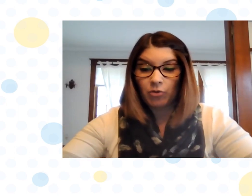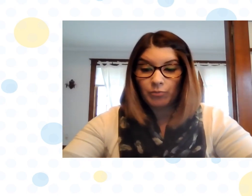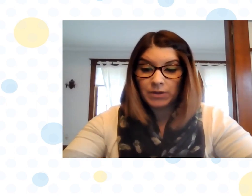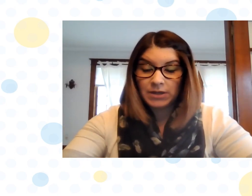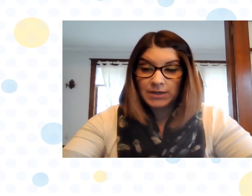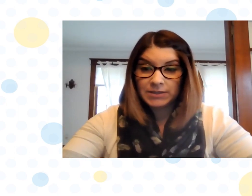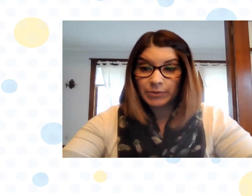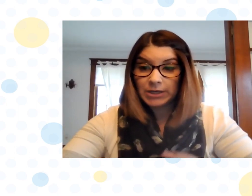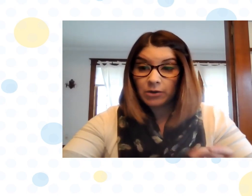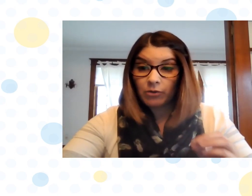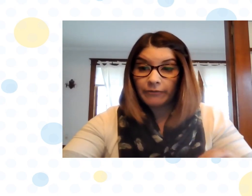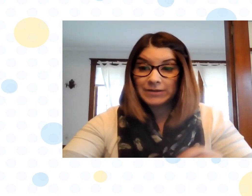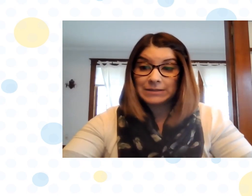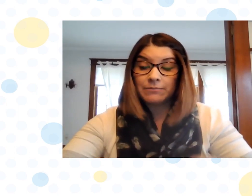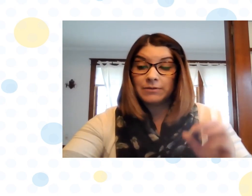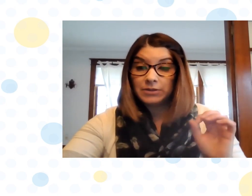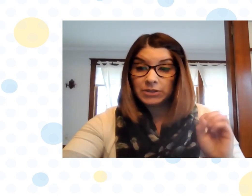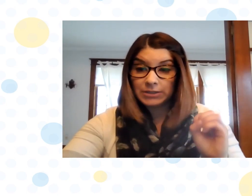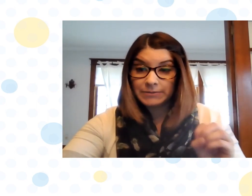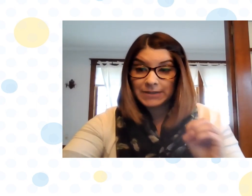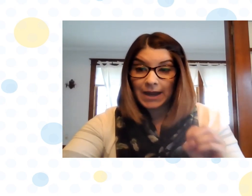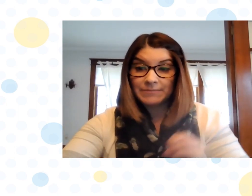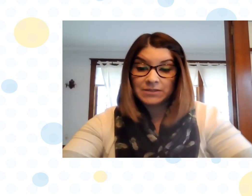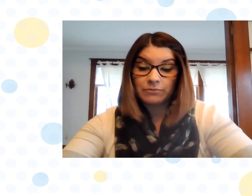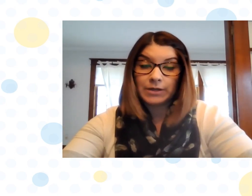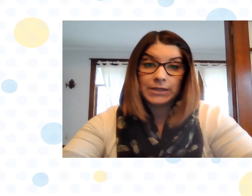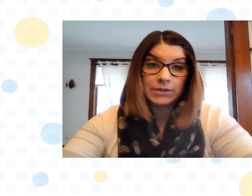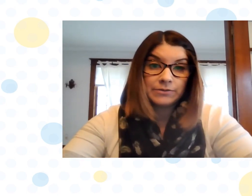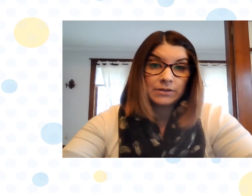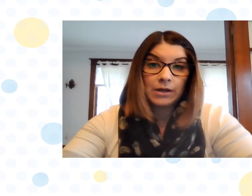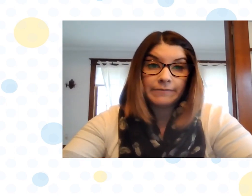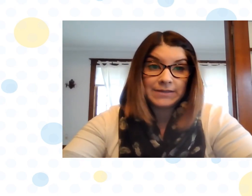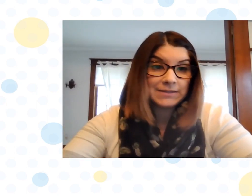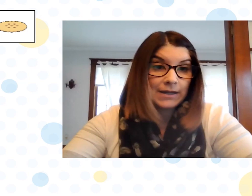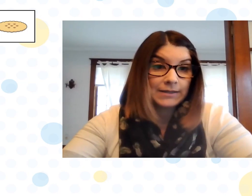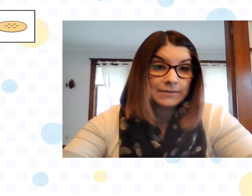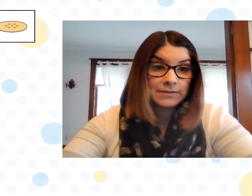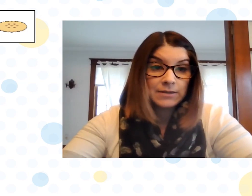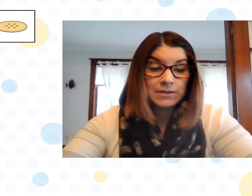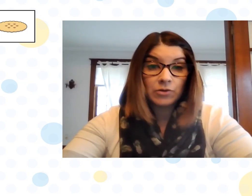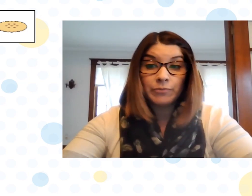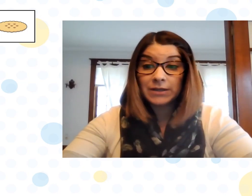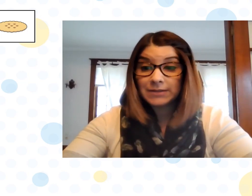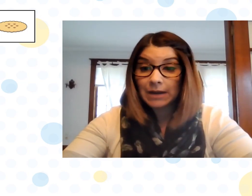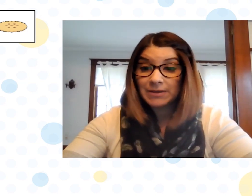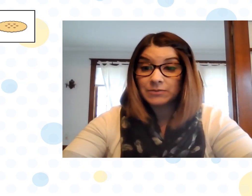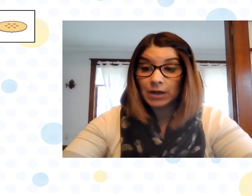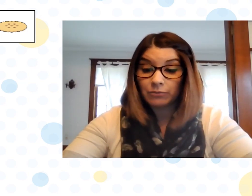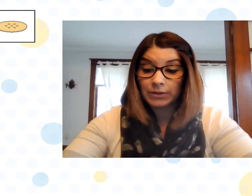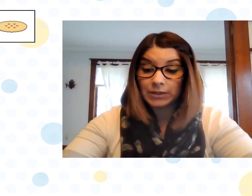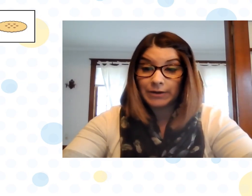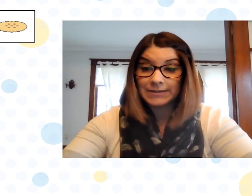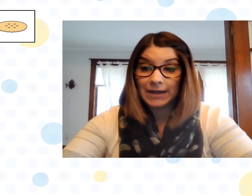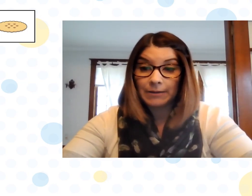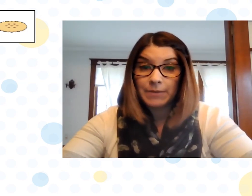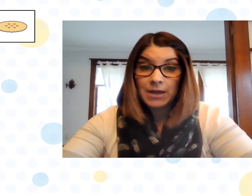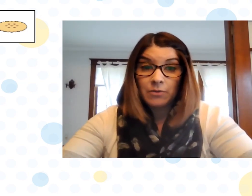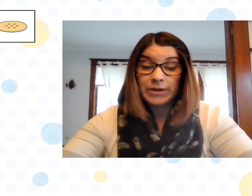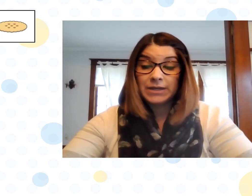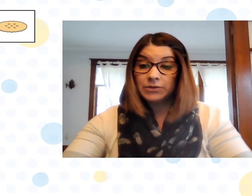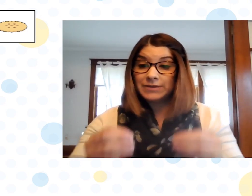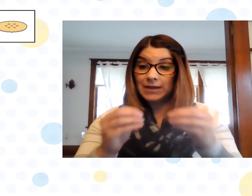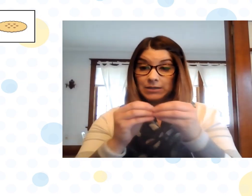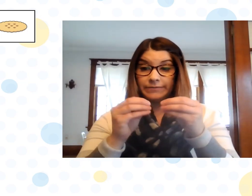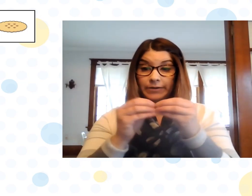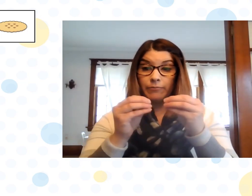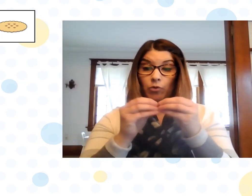home? So we're going to go over some good times to really use a lot of these signs. So mealtime is a really great time. We can